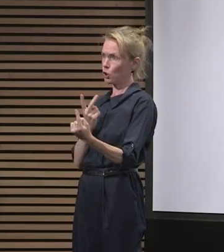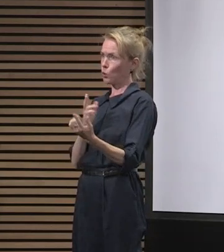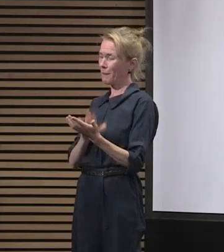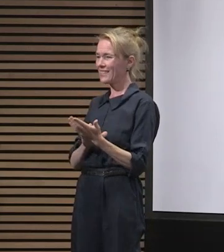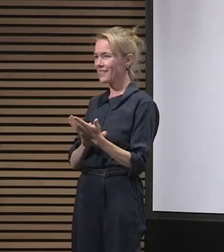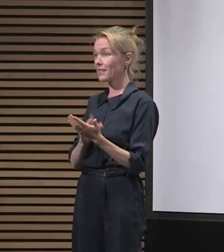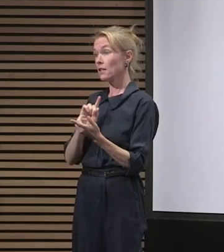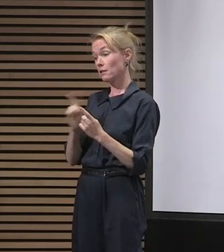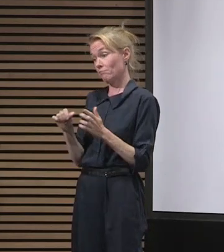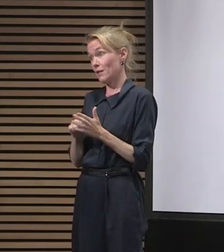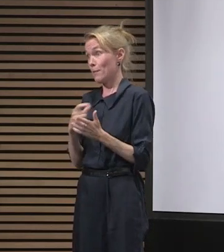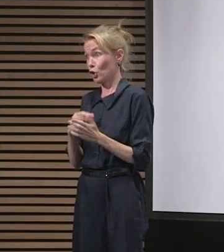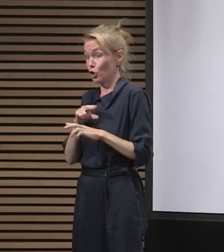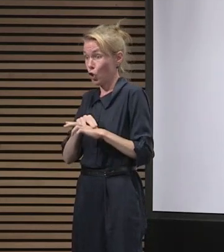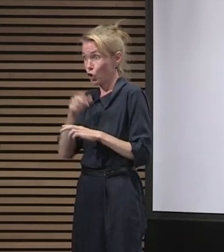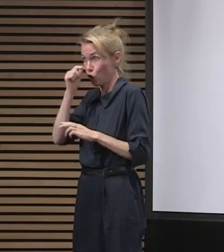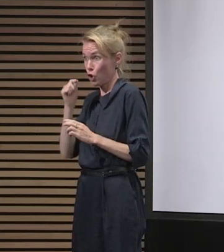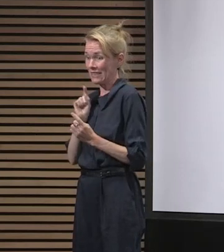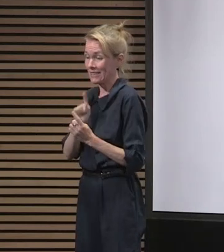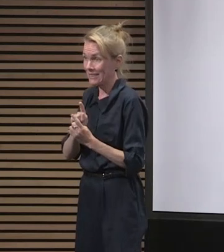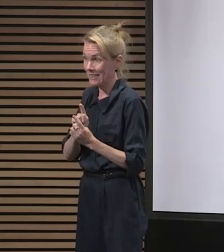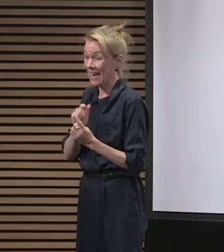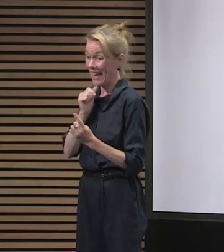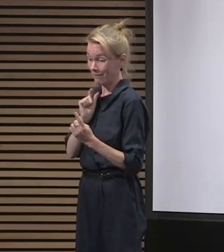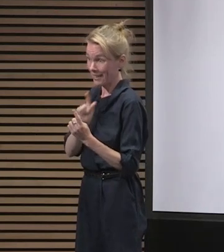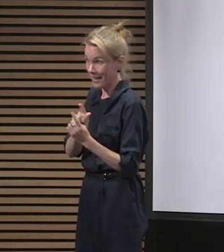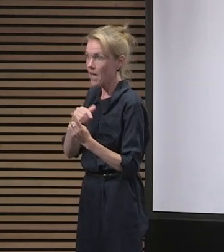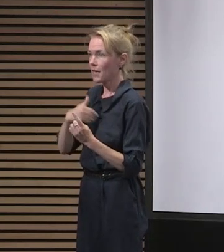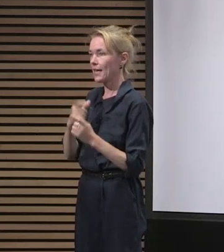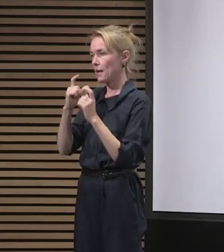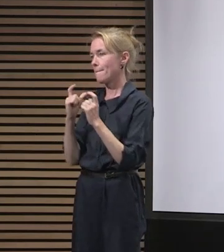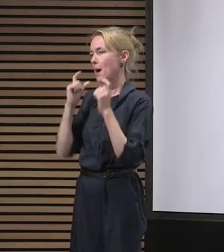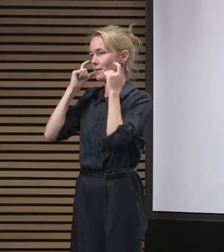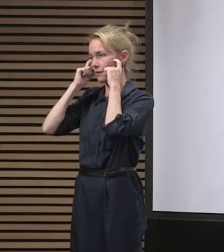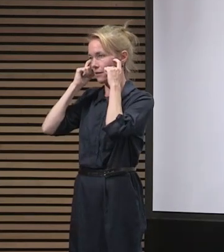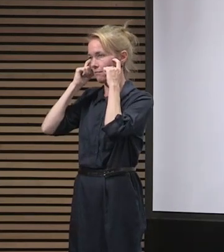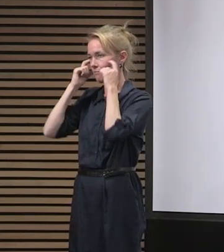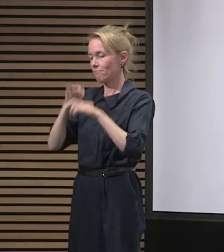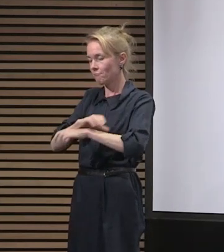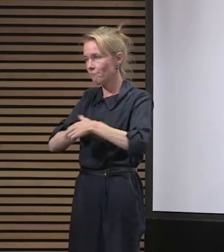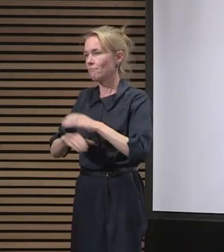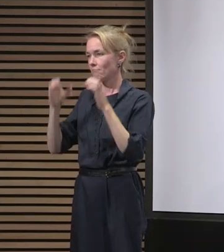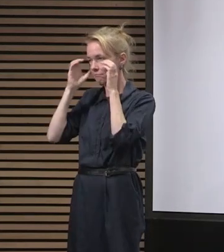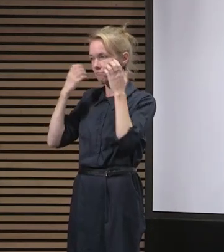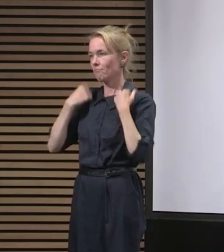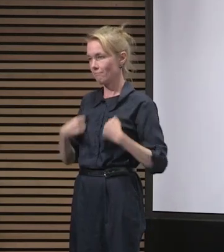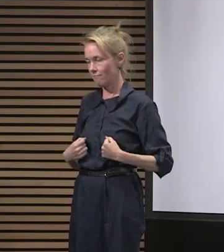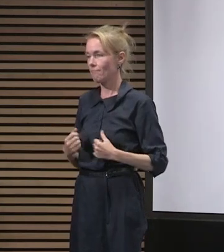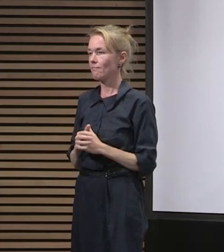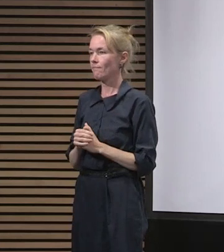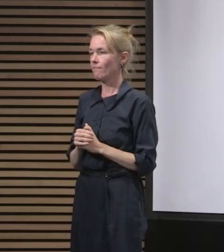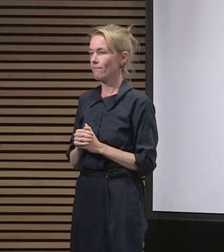the release of the masks is designed to complement and support these measures and support our health workers in the front line.